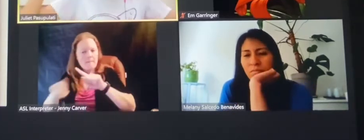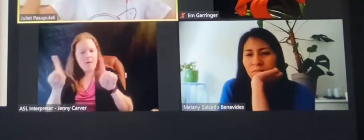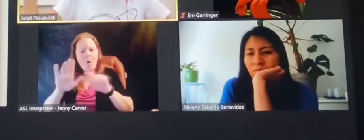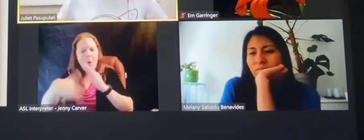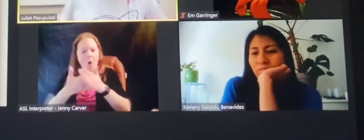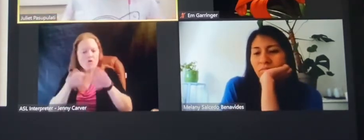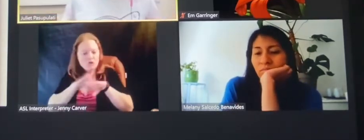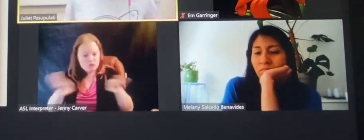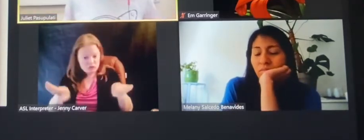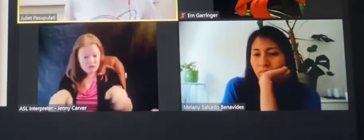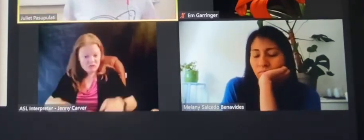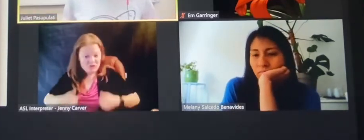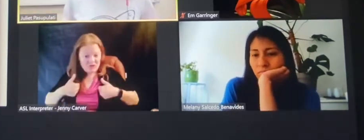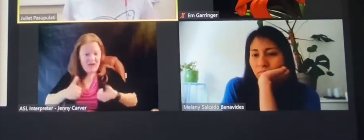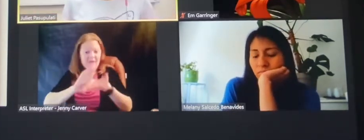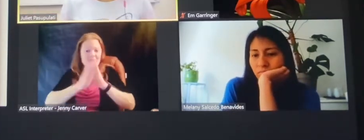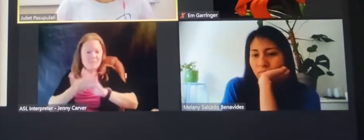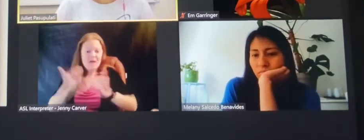to being an adult.